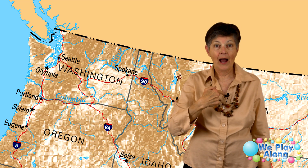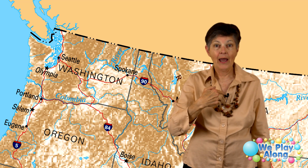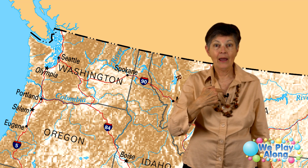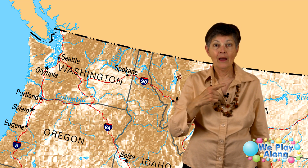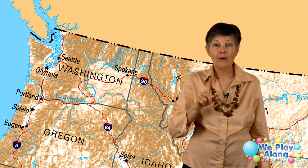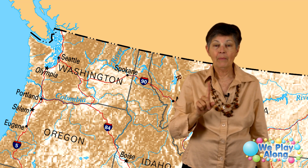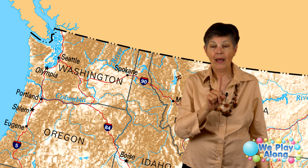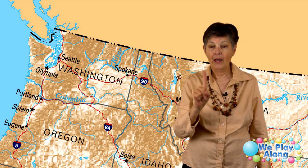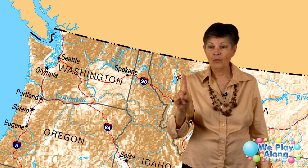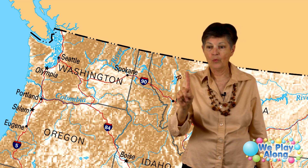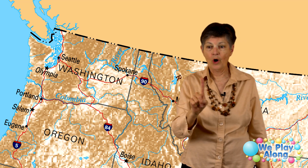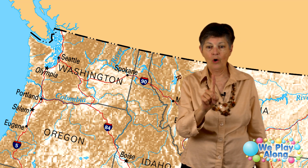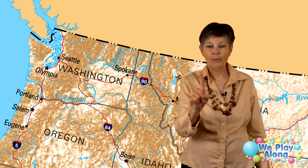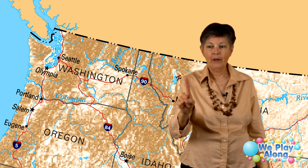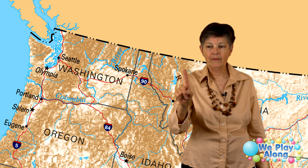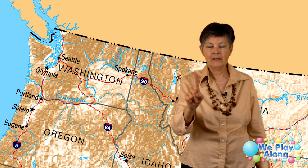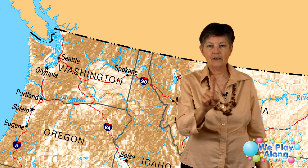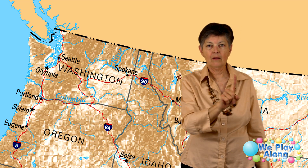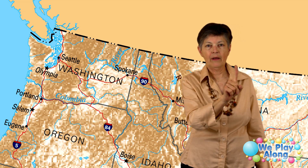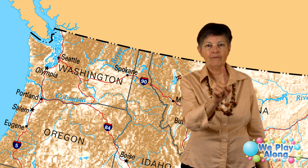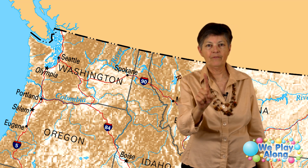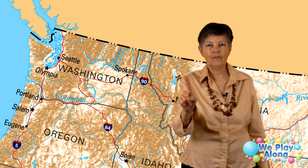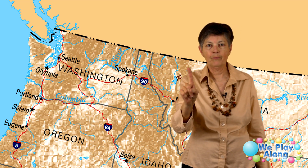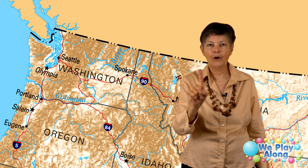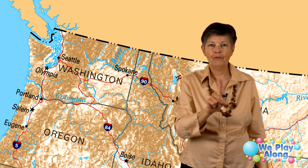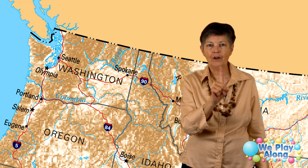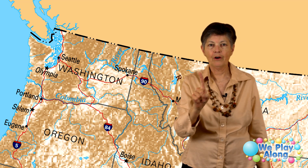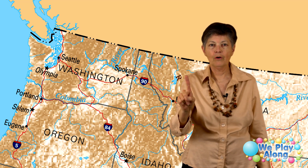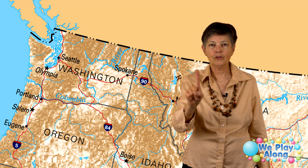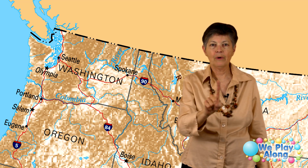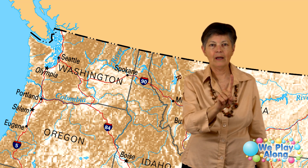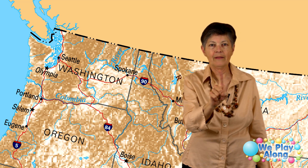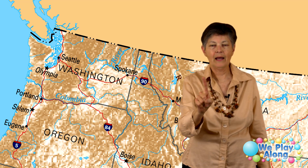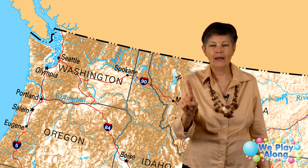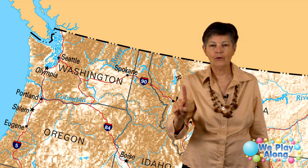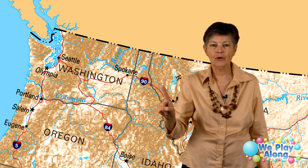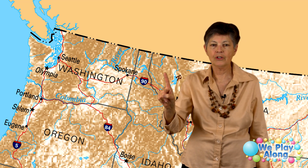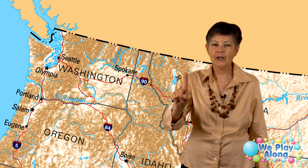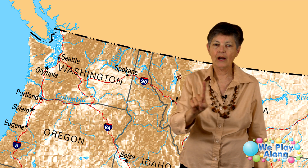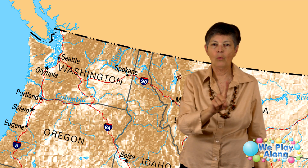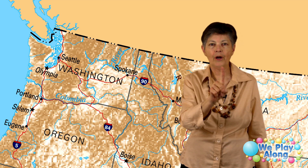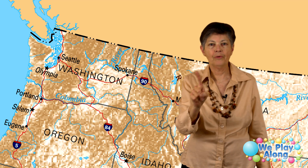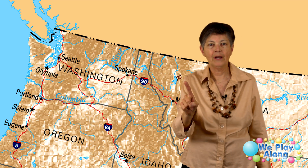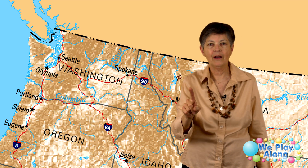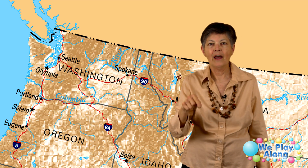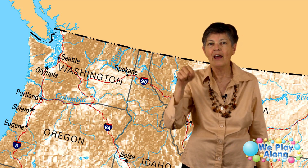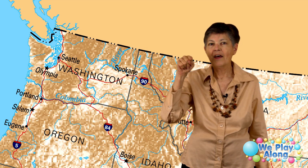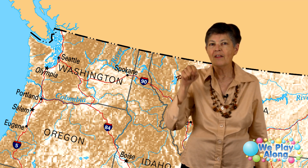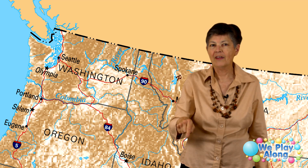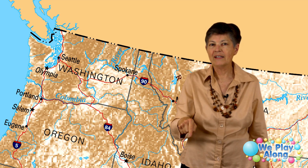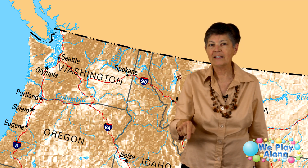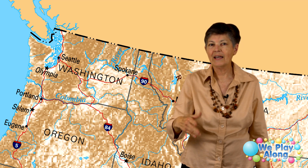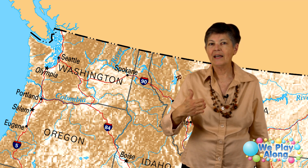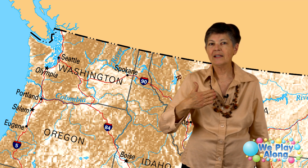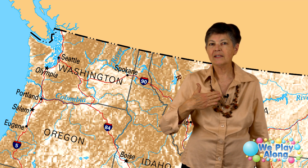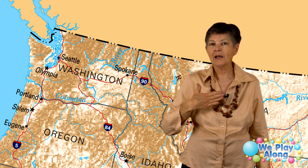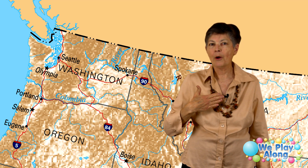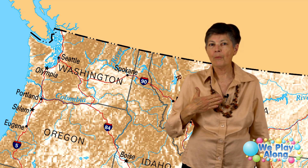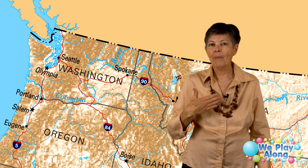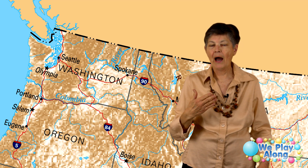I may roam. And this little pointer finger goes around like that, like, oh, you're just kind of wandering. This is